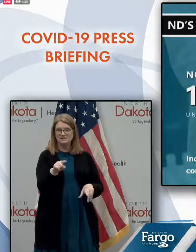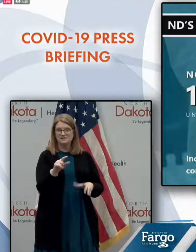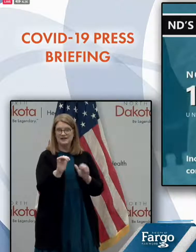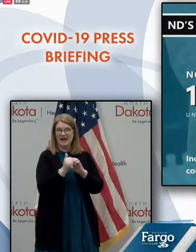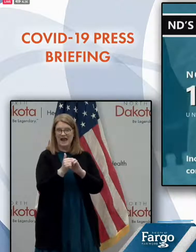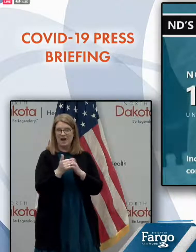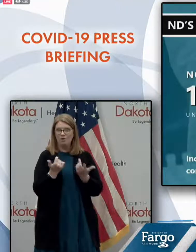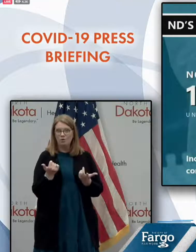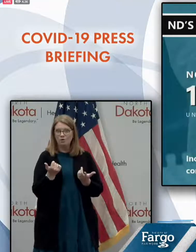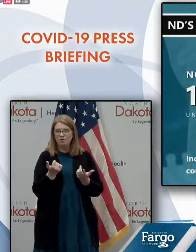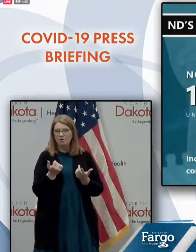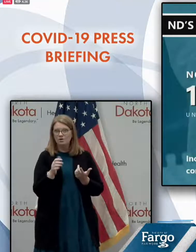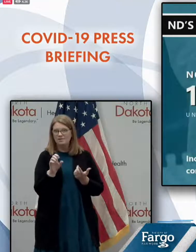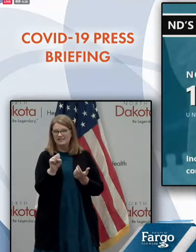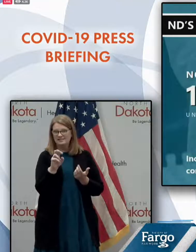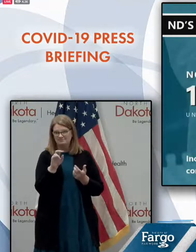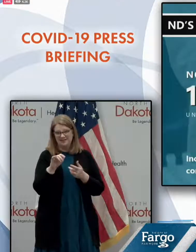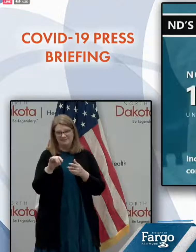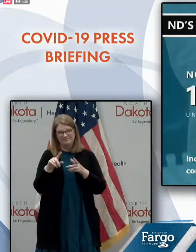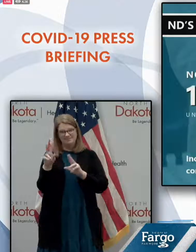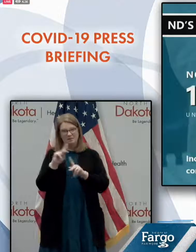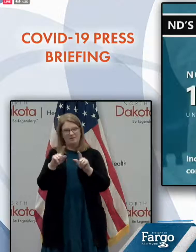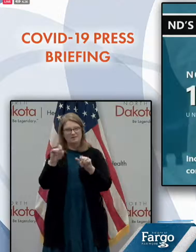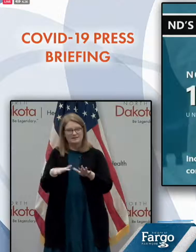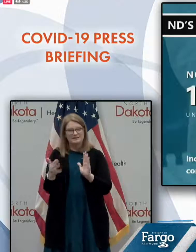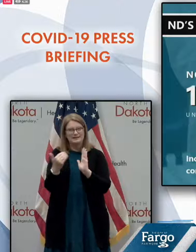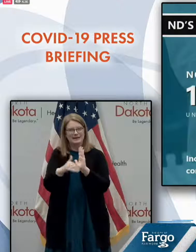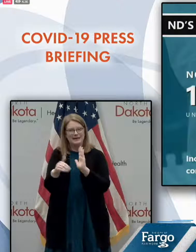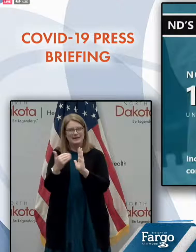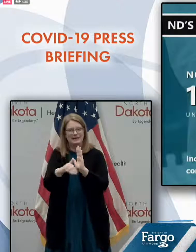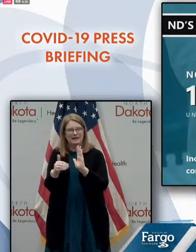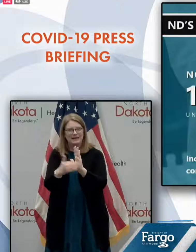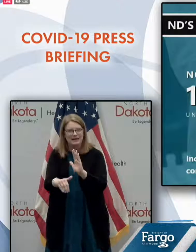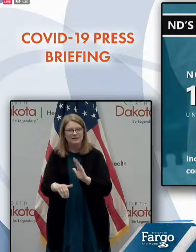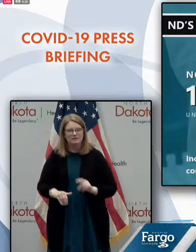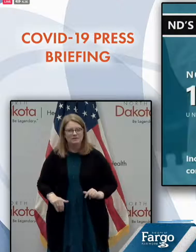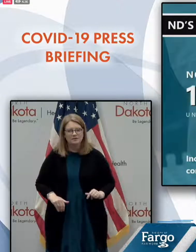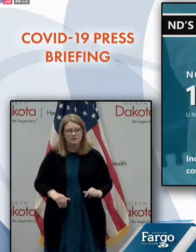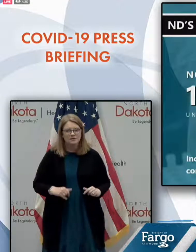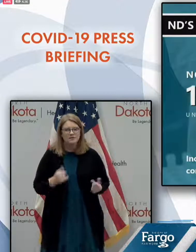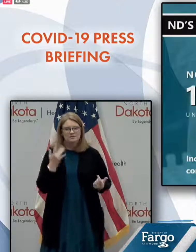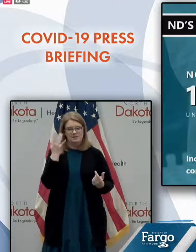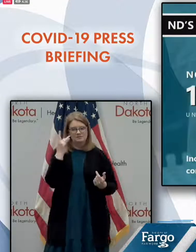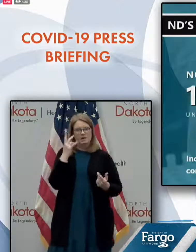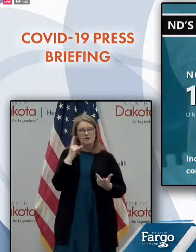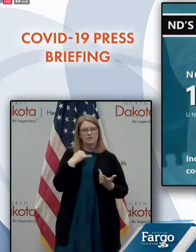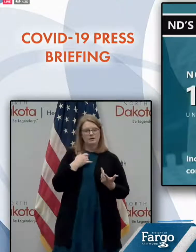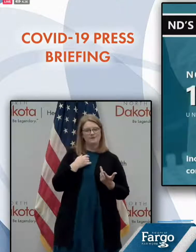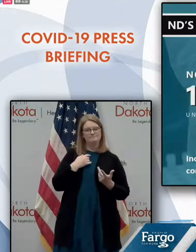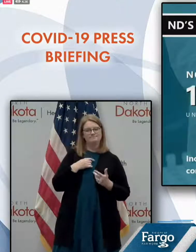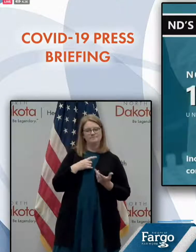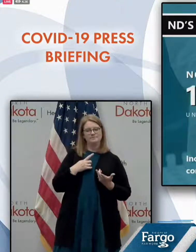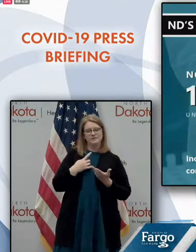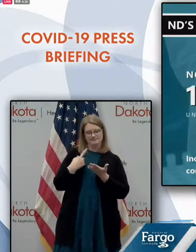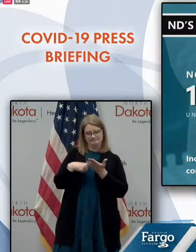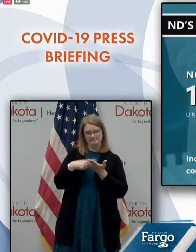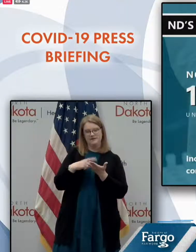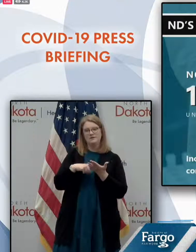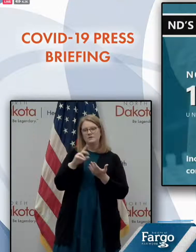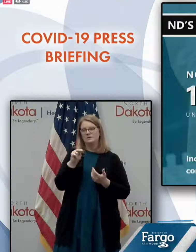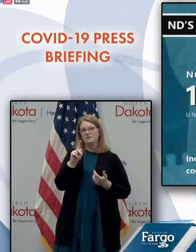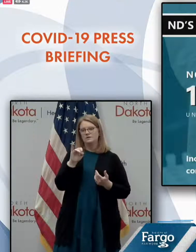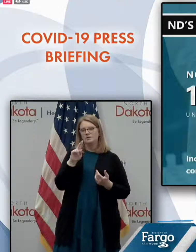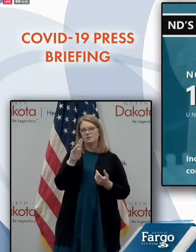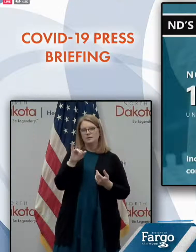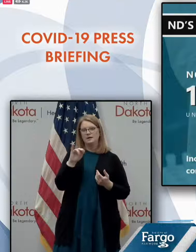the serial testing. And again, that's why we're listening to our epidemiologists and scientists like Kirby